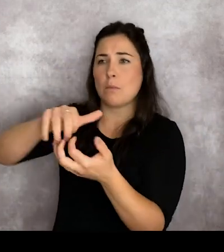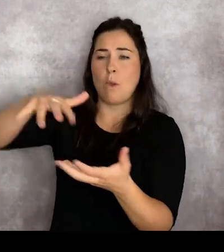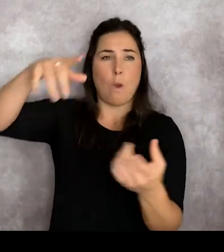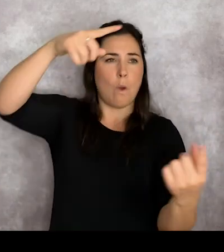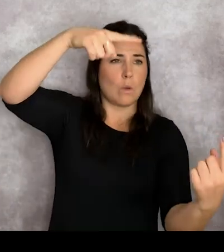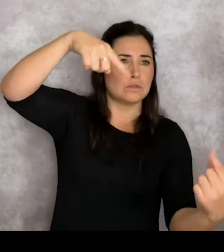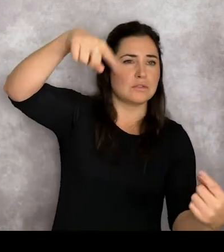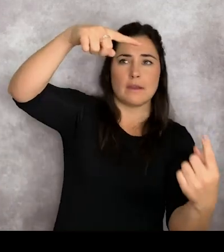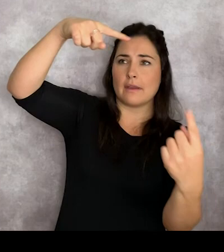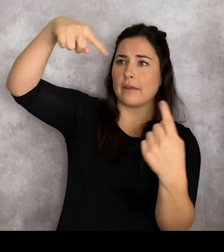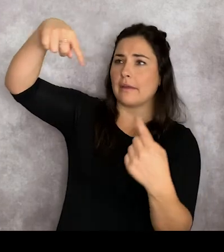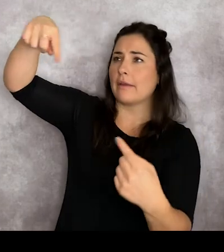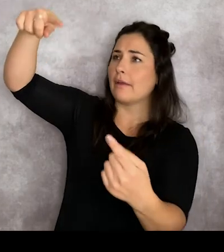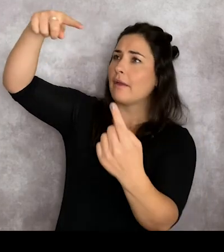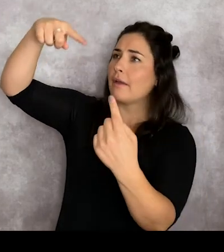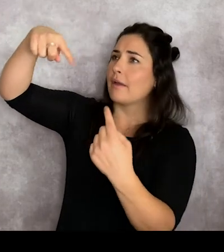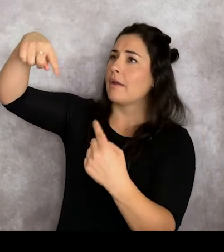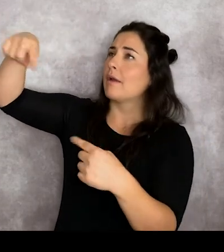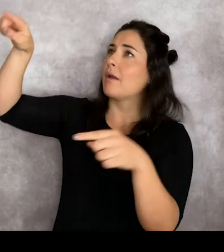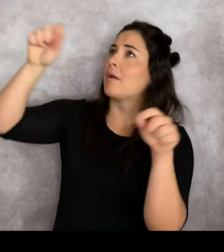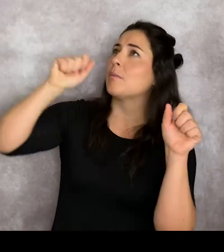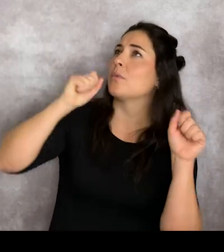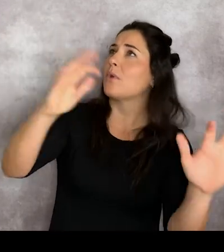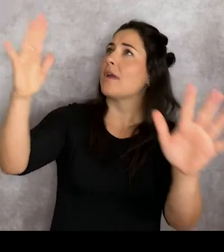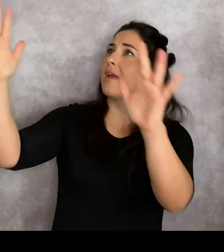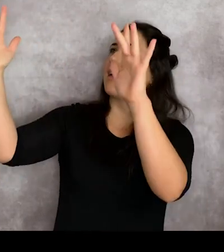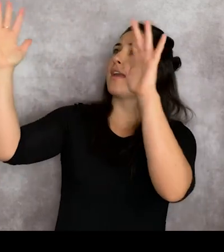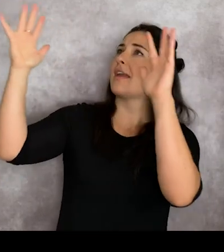into motion, bring out your